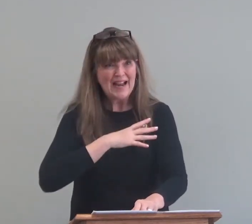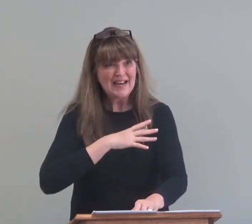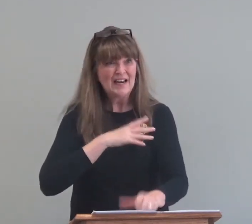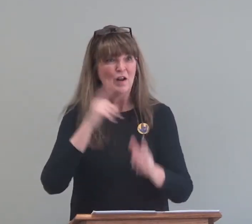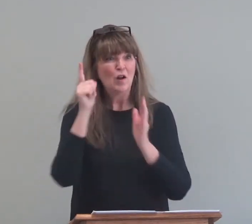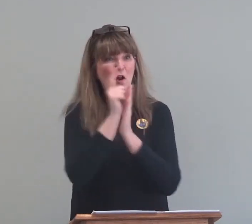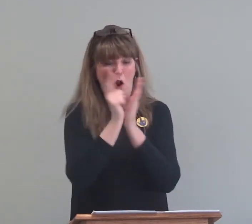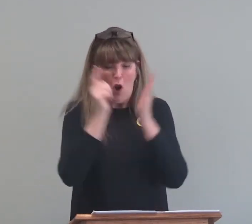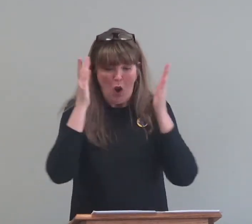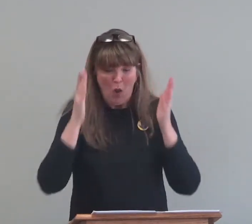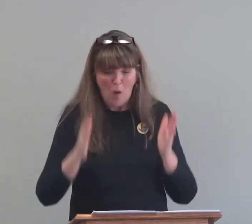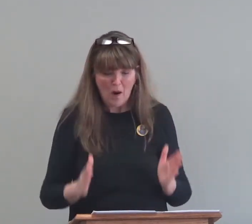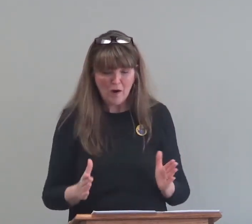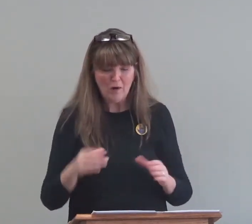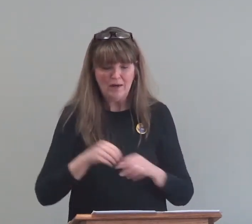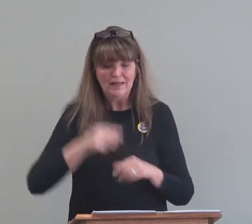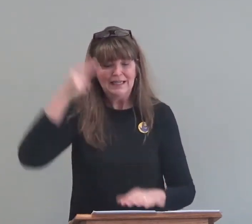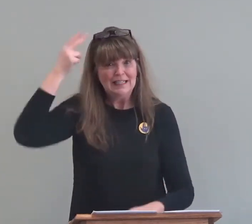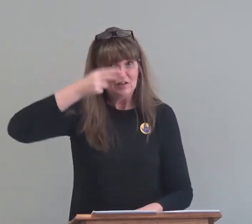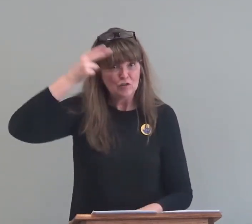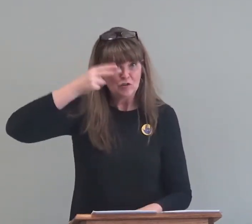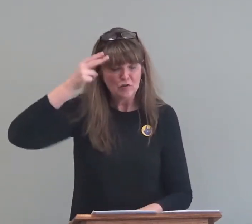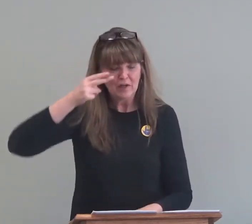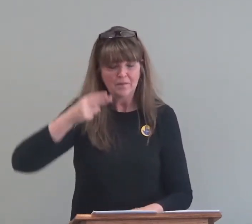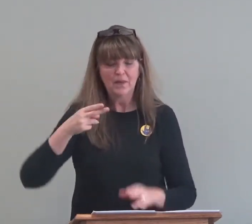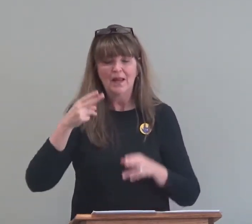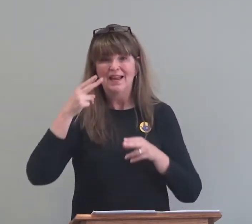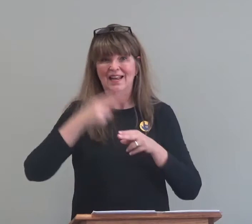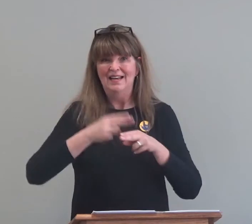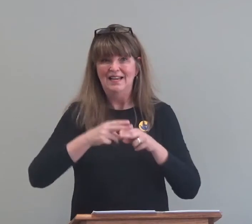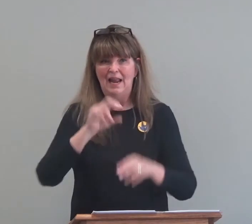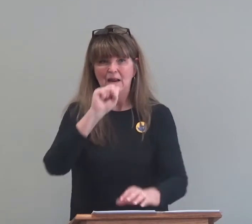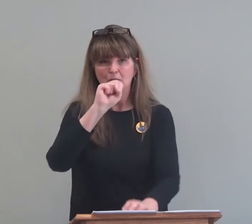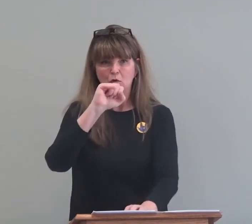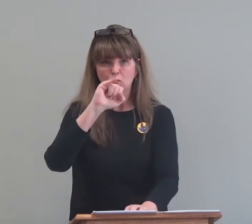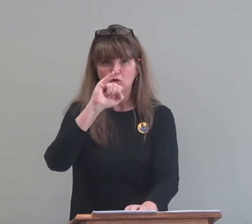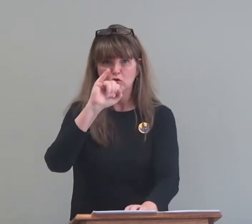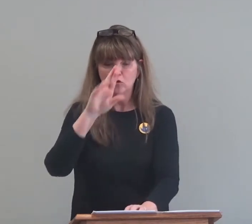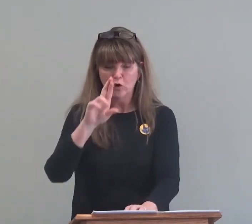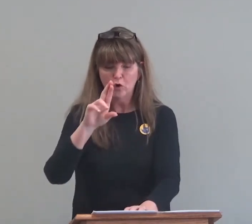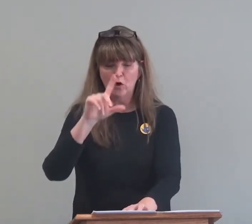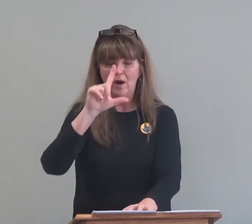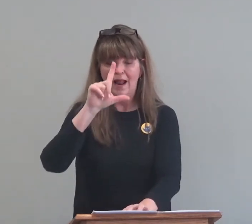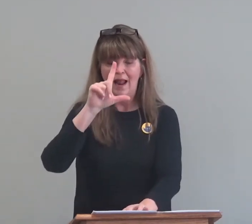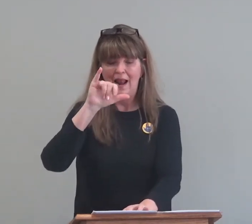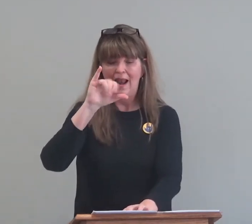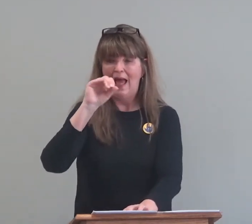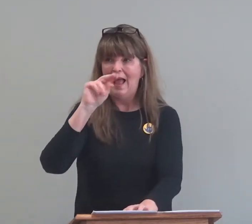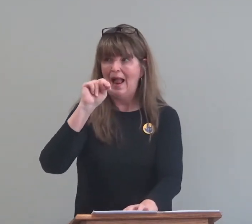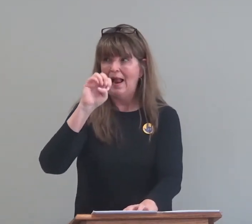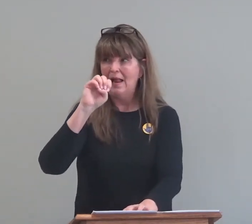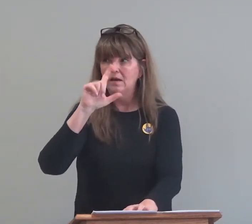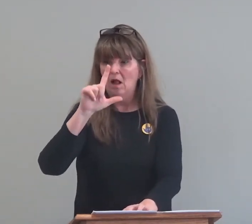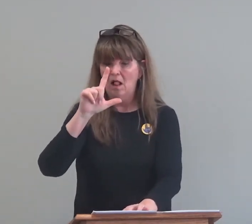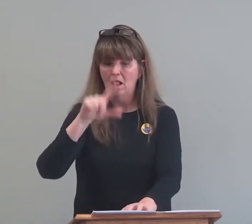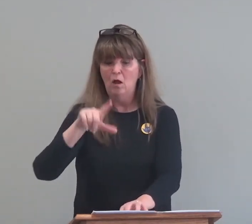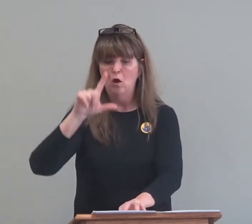They have one man who was an historical lawyer named Sir Lionel